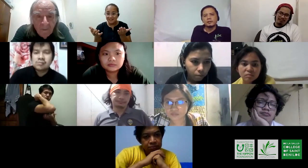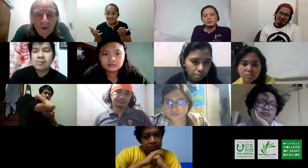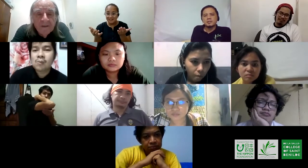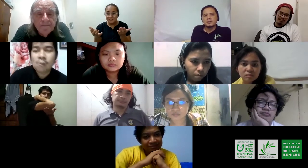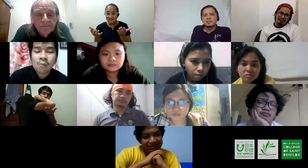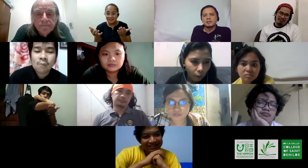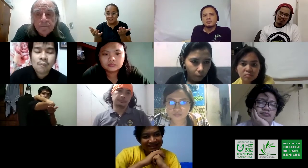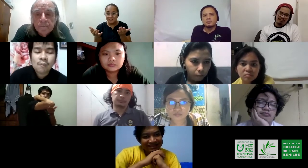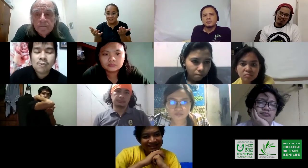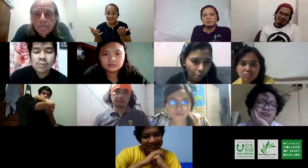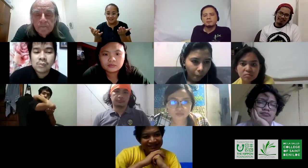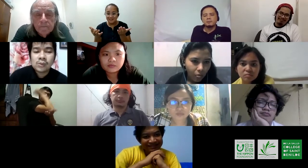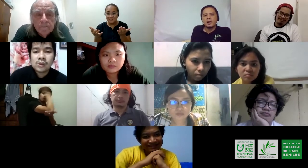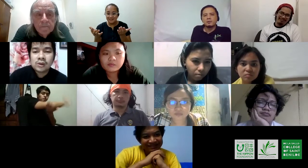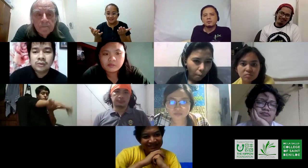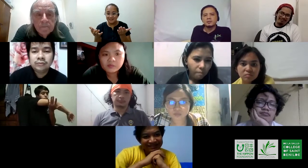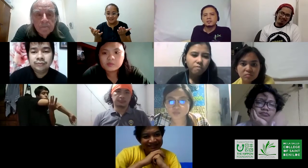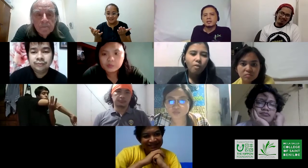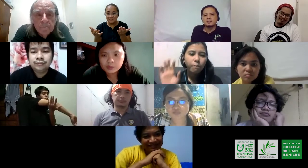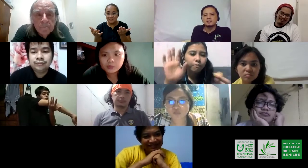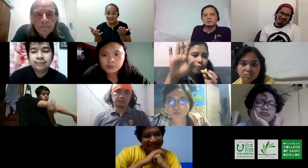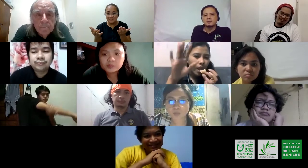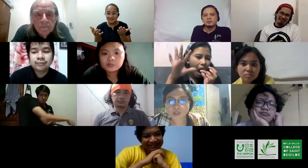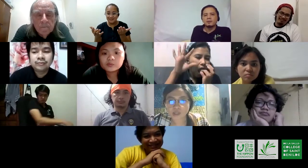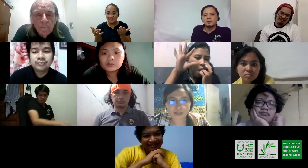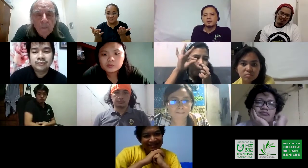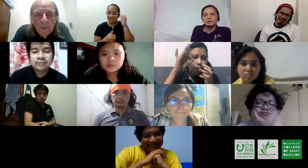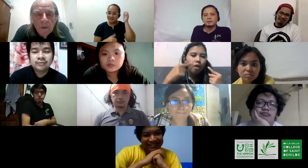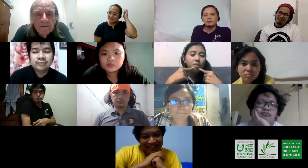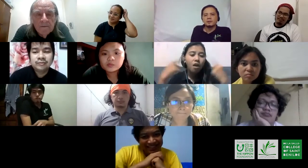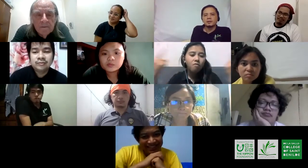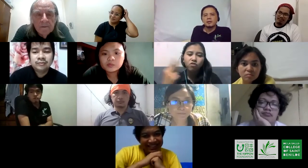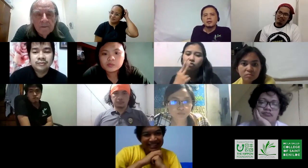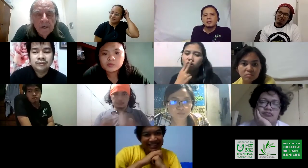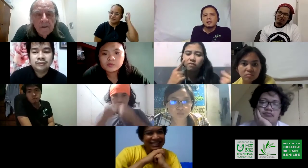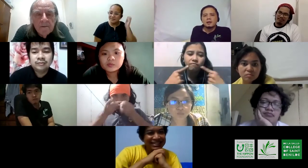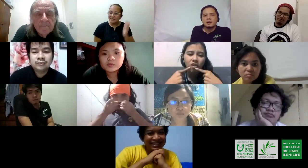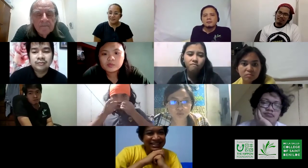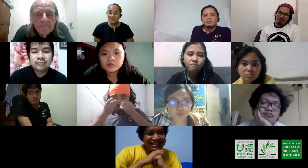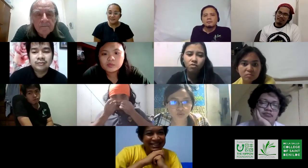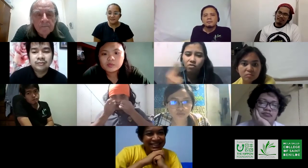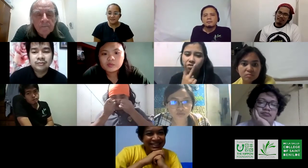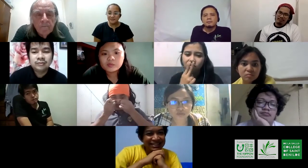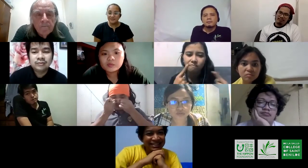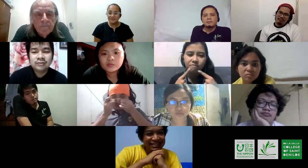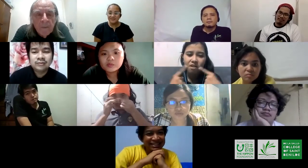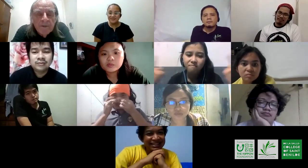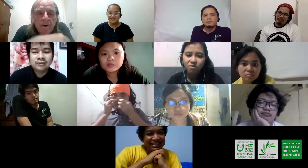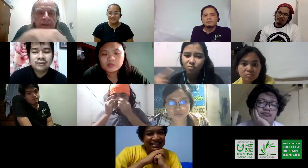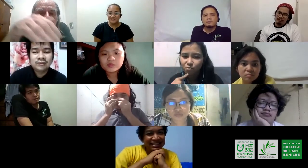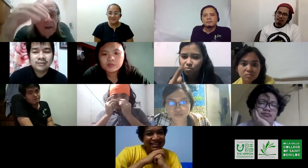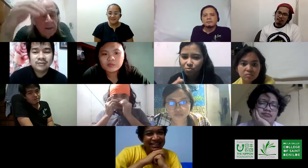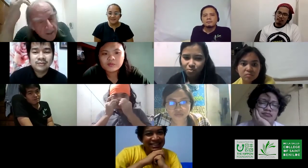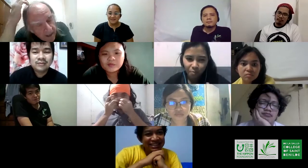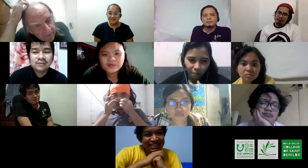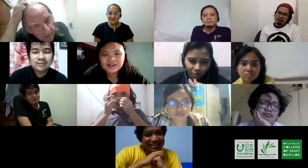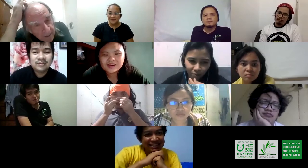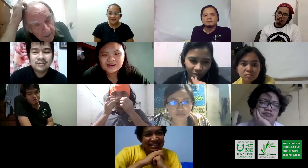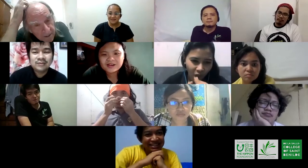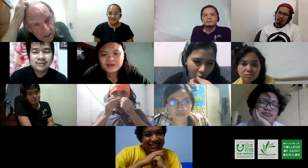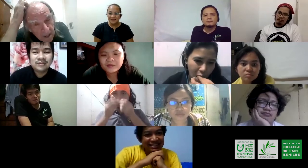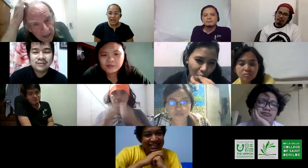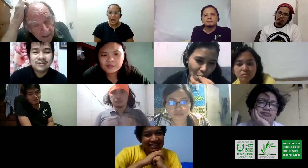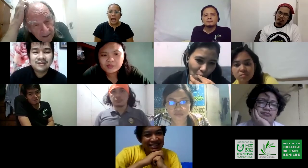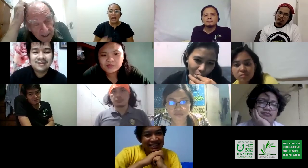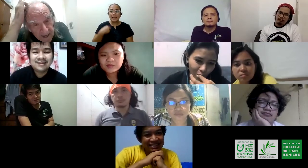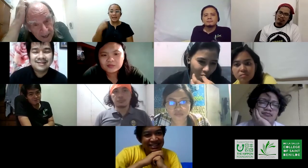Right. It's exactly what me and Yami were discussing. So, okay, sir. Yeah. So I think having this